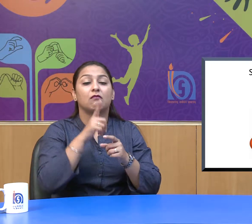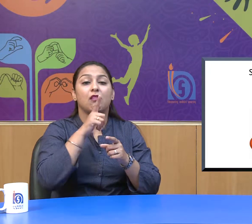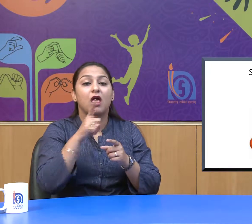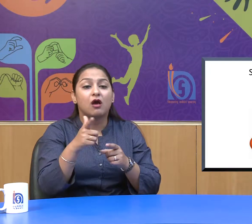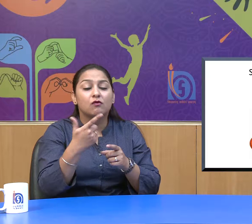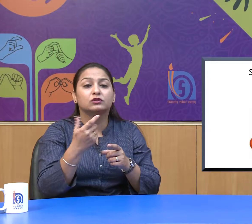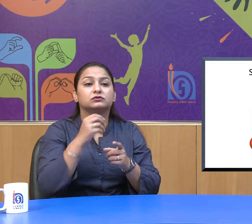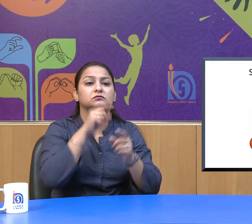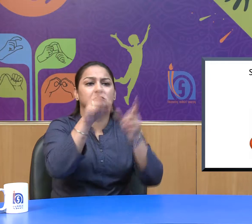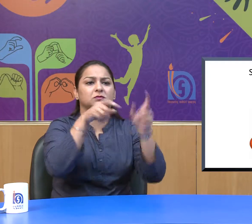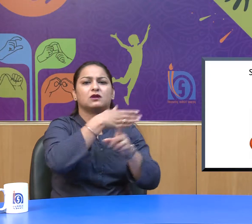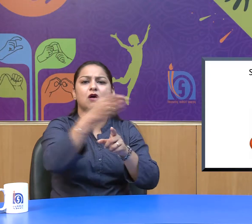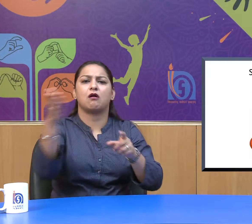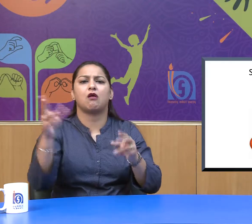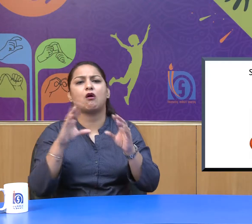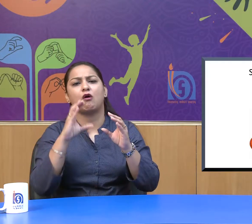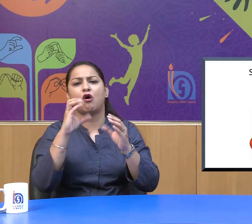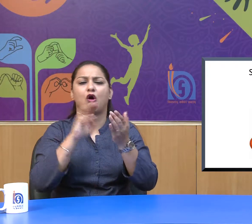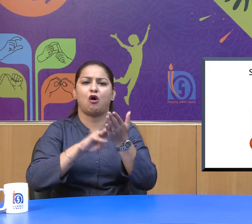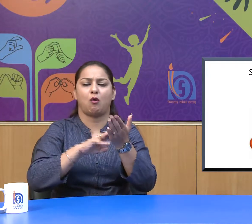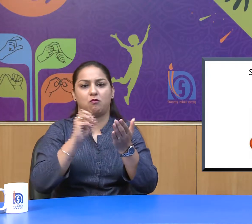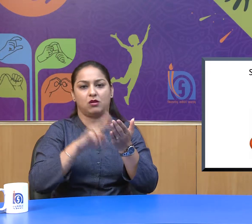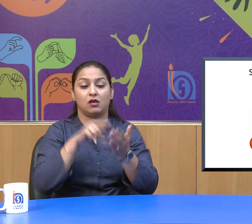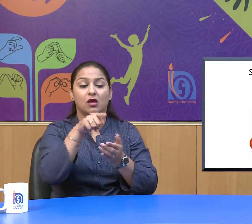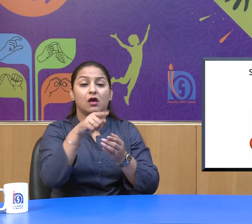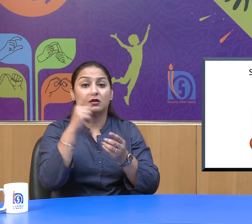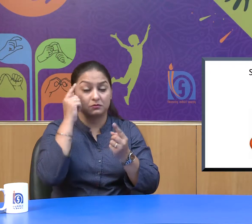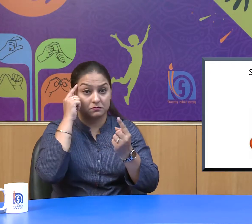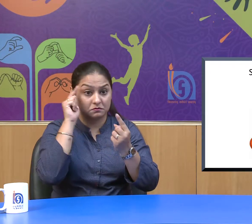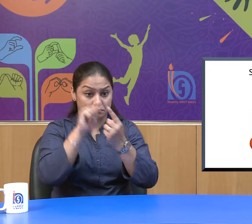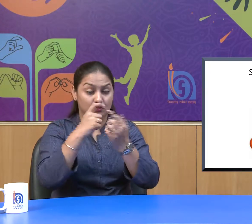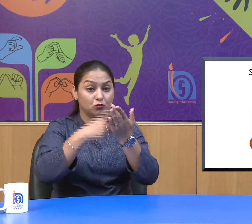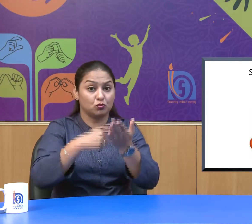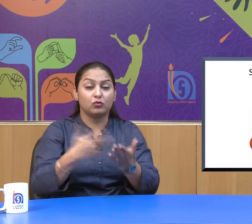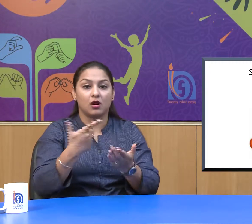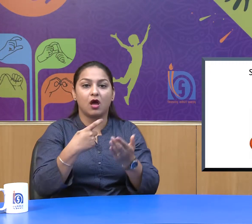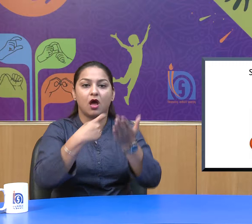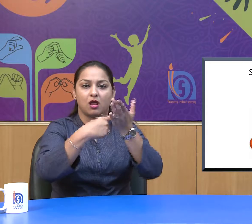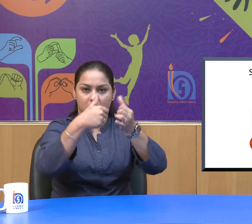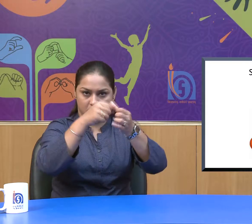people. His disciples were Ramananda,